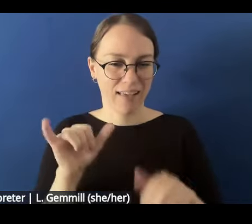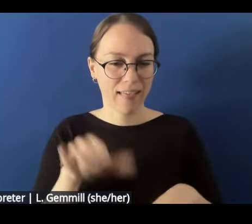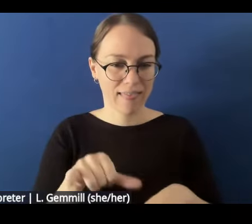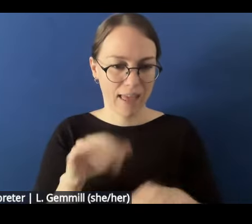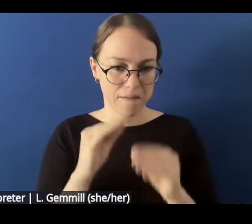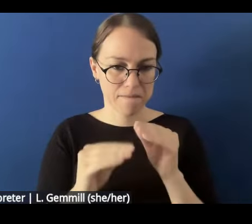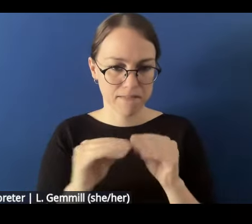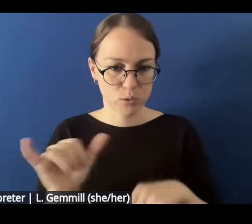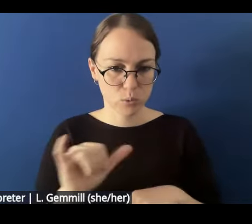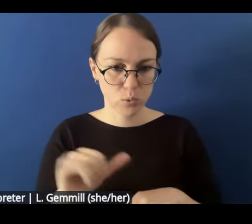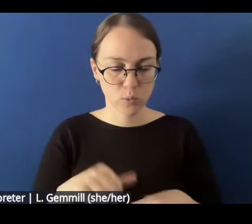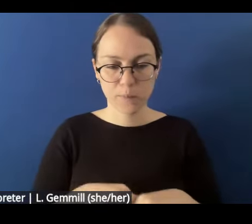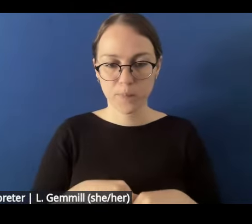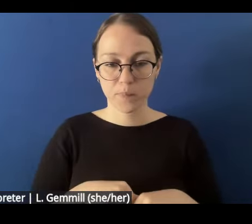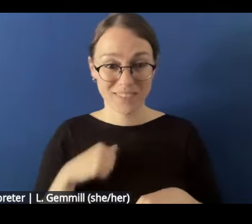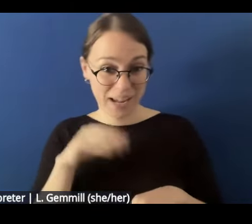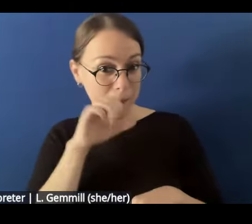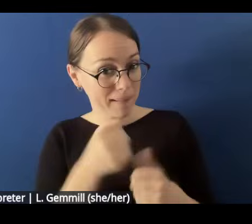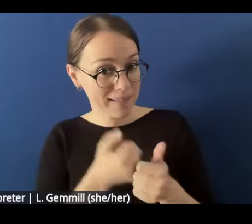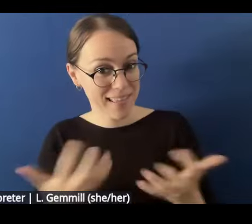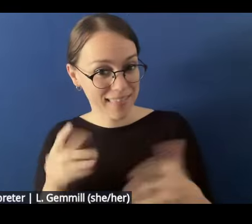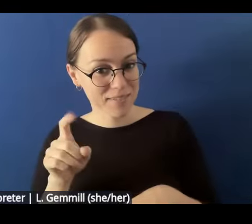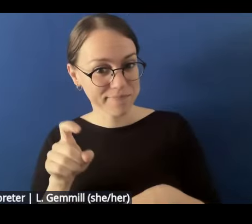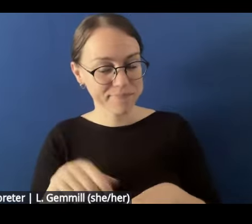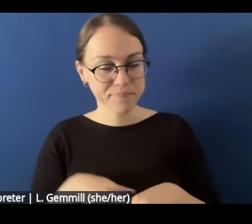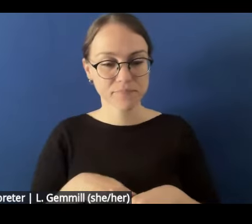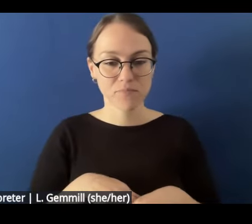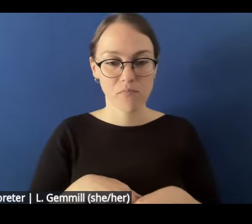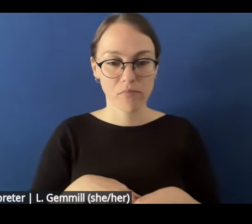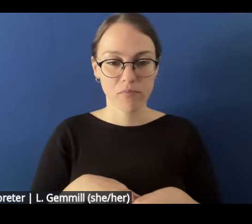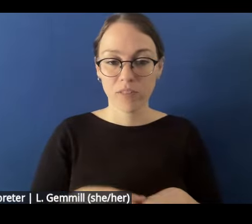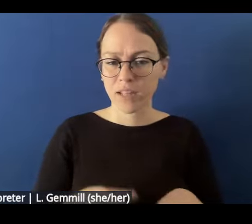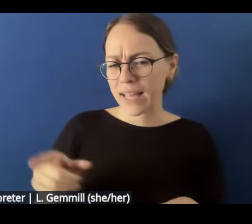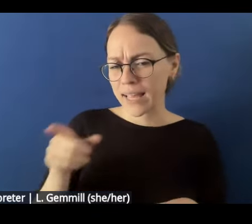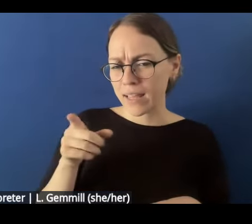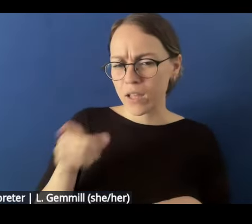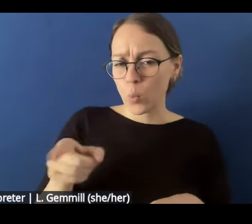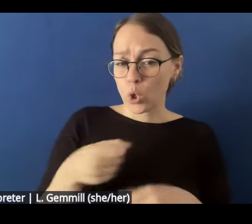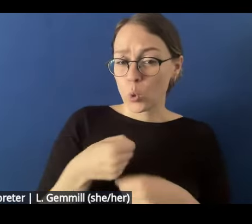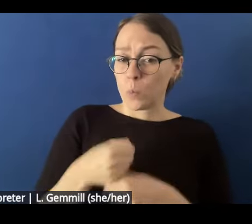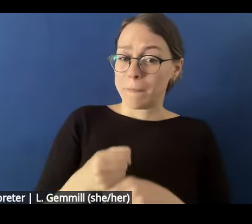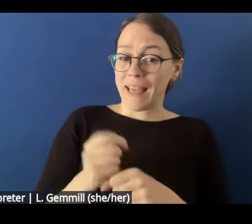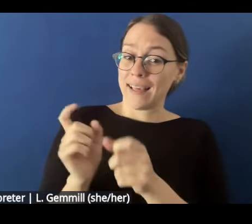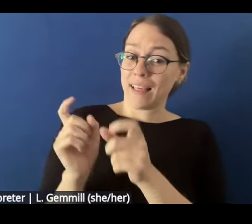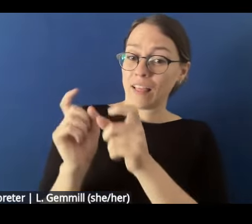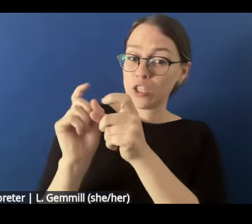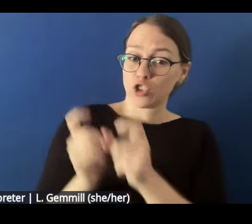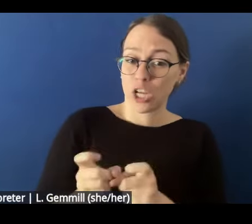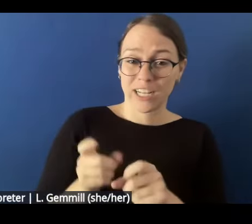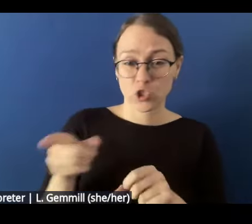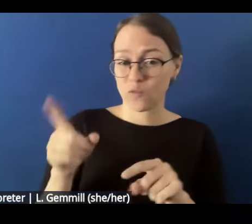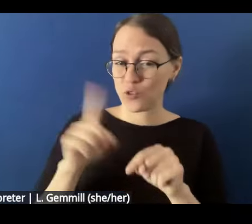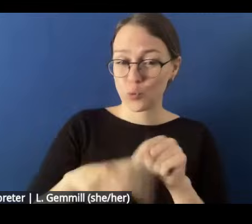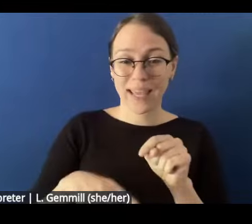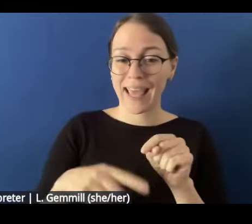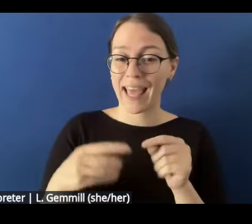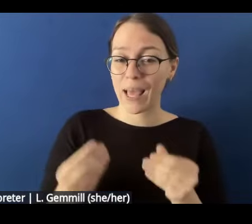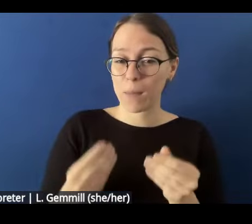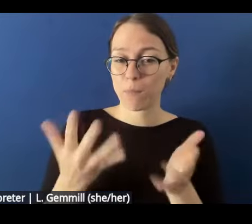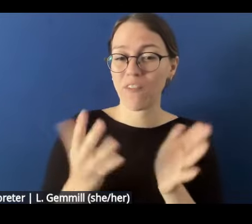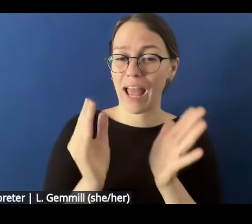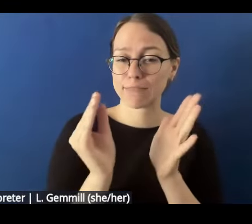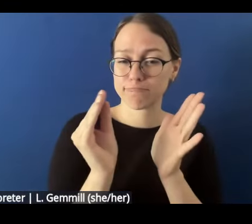changes, if you can't provide a tracked version of the document, would you provide a sheet indicating the